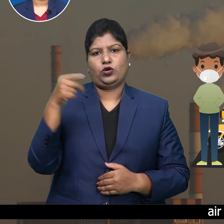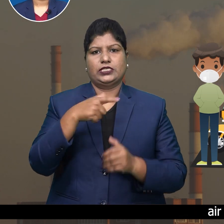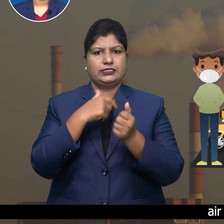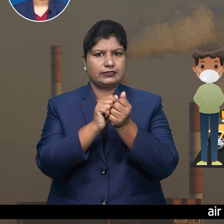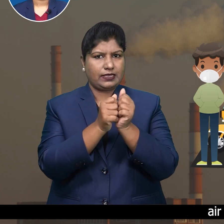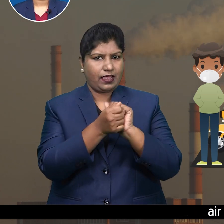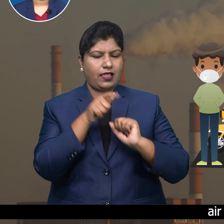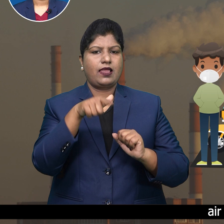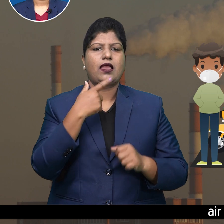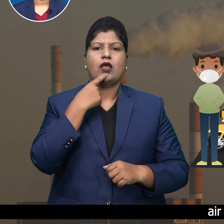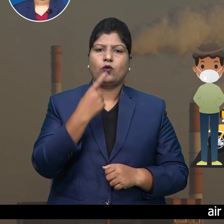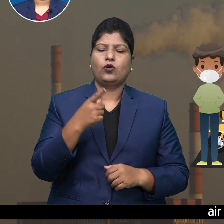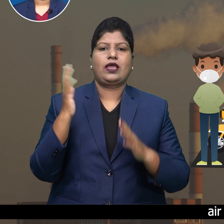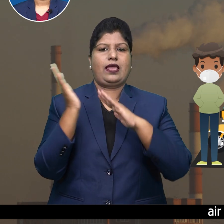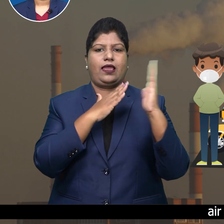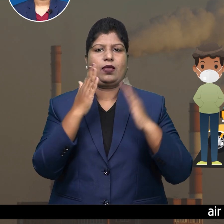pollution.